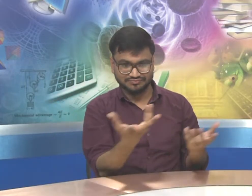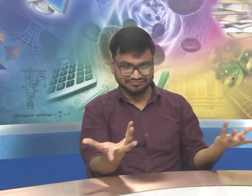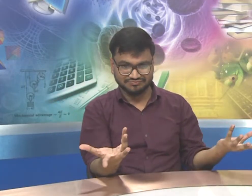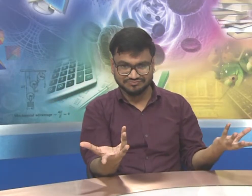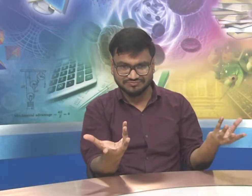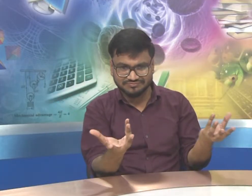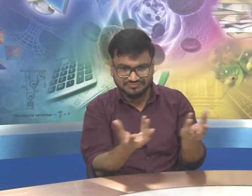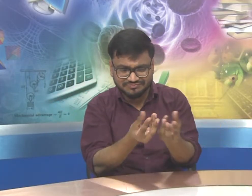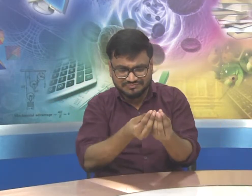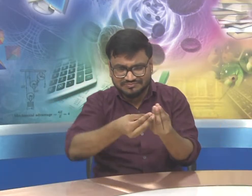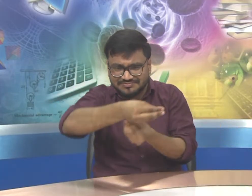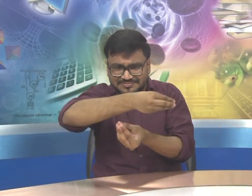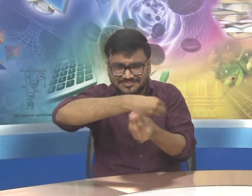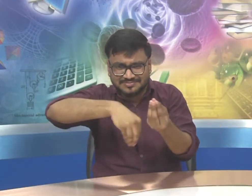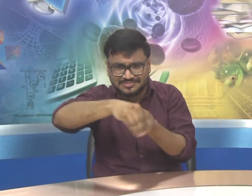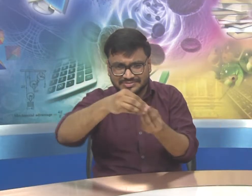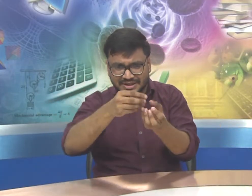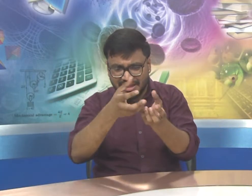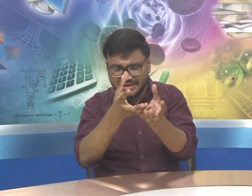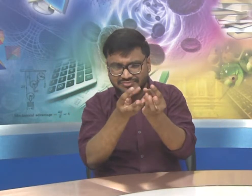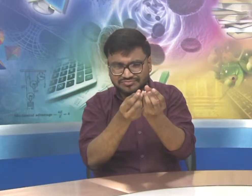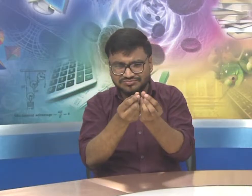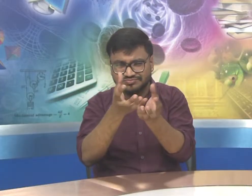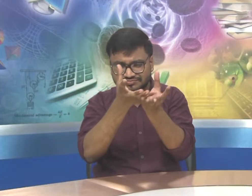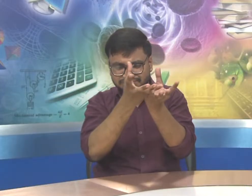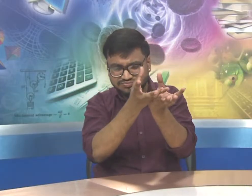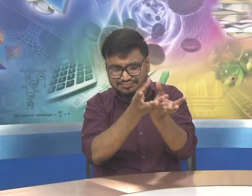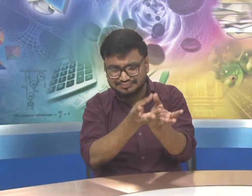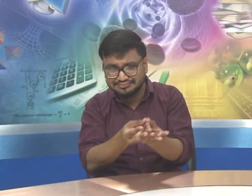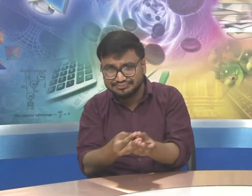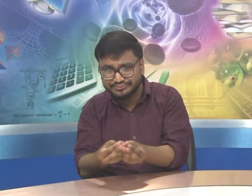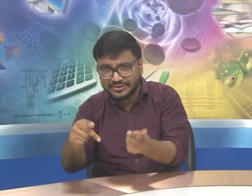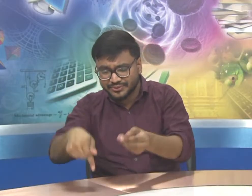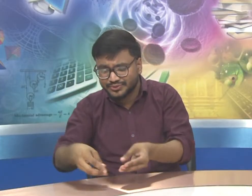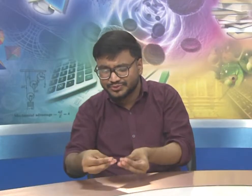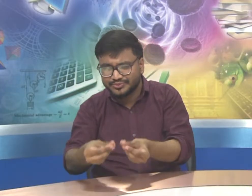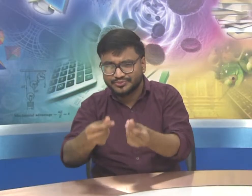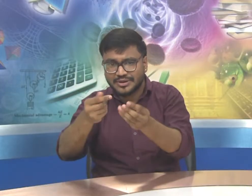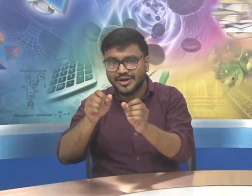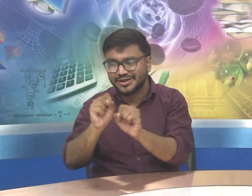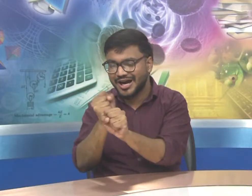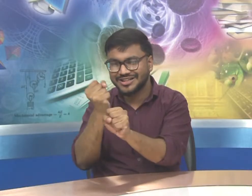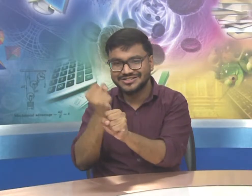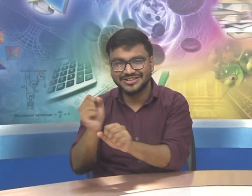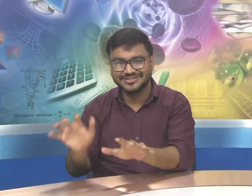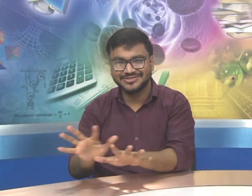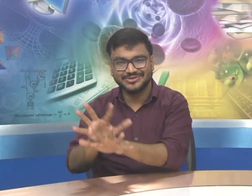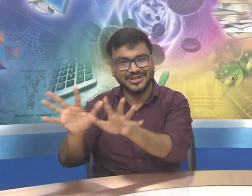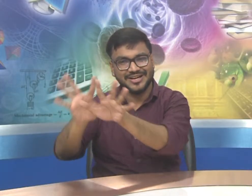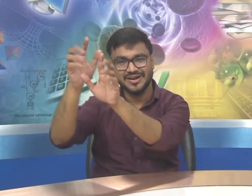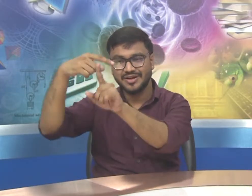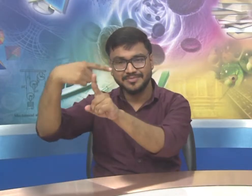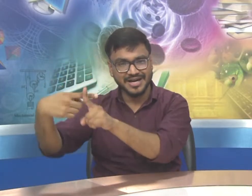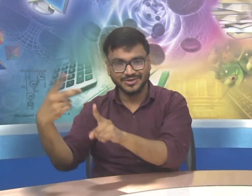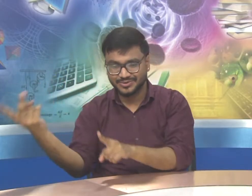and smoke. Log was weighted 30 kg and fire was 1 kg.